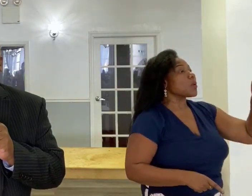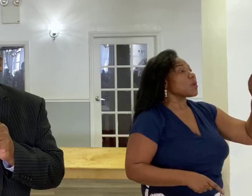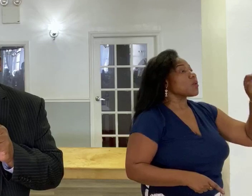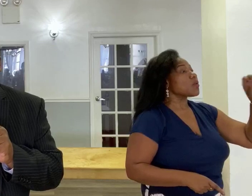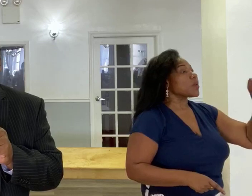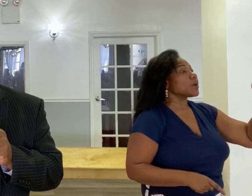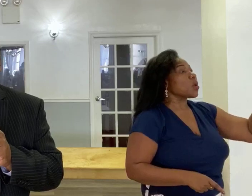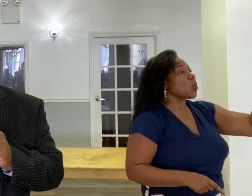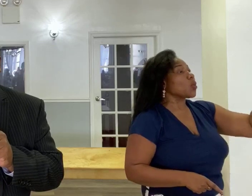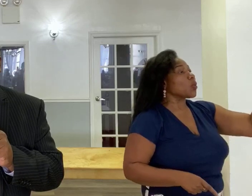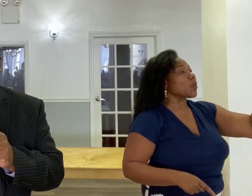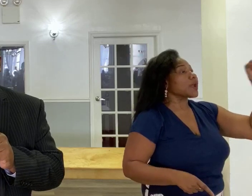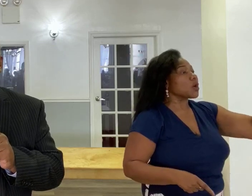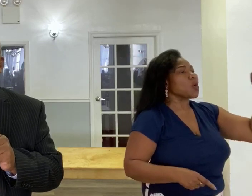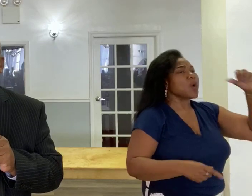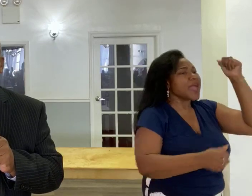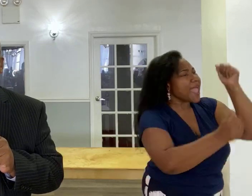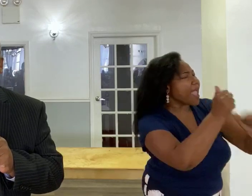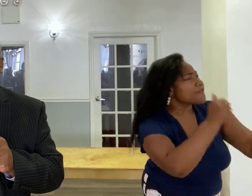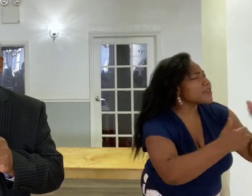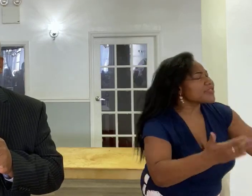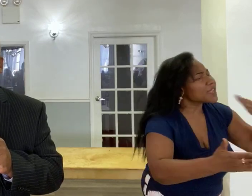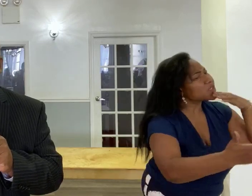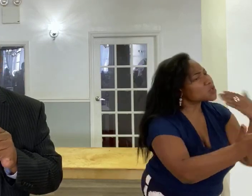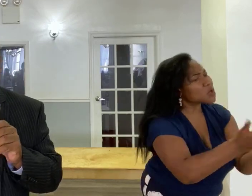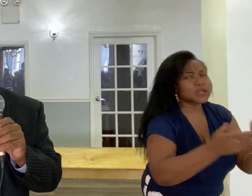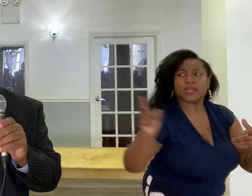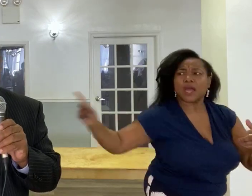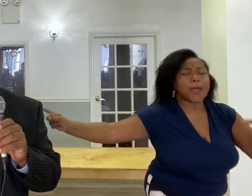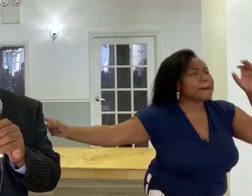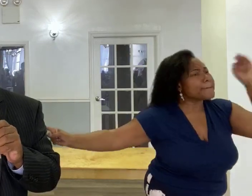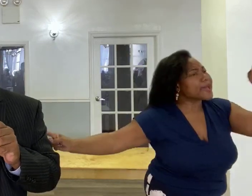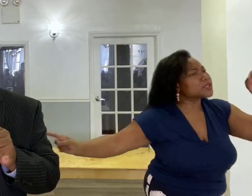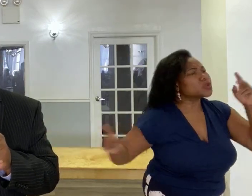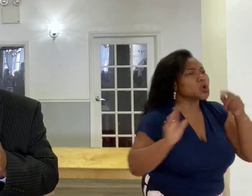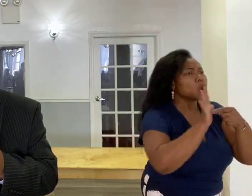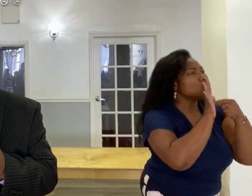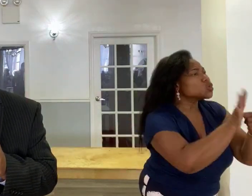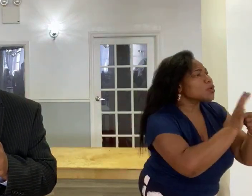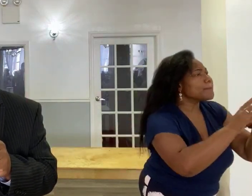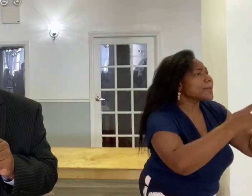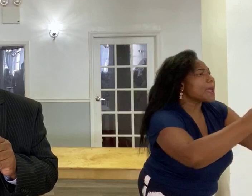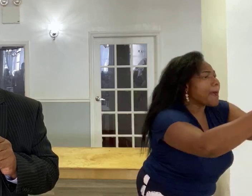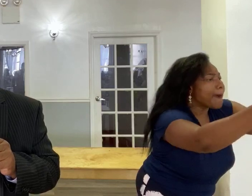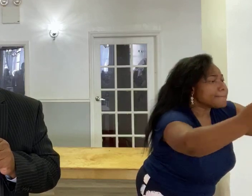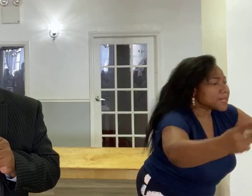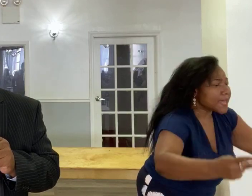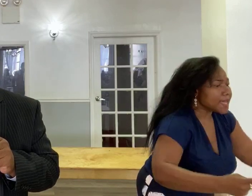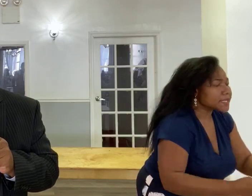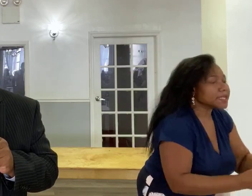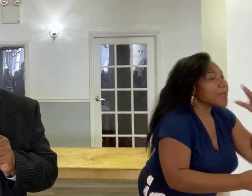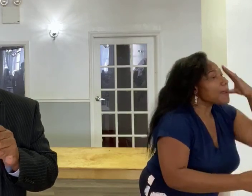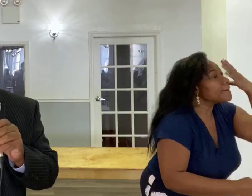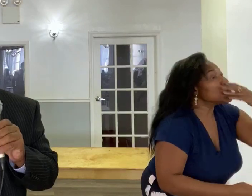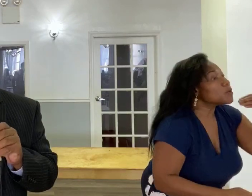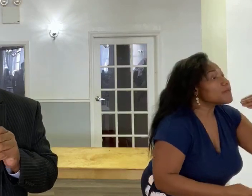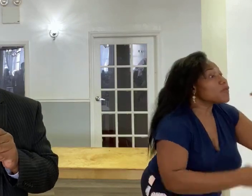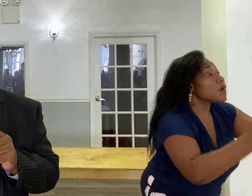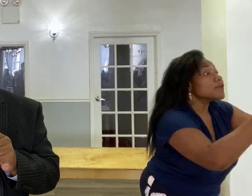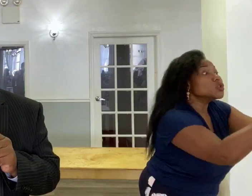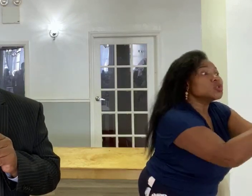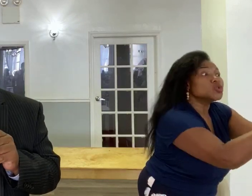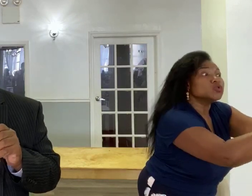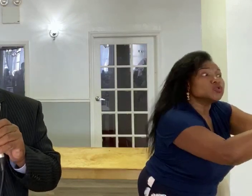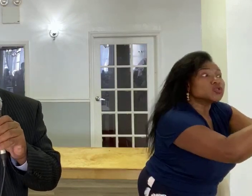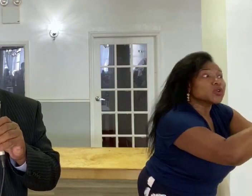thank you. Everything is going well. Pastor showed me a location, a beautiful location, for us to pray